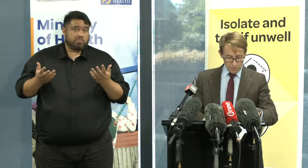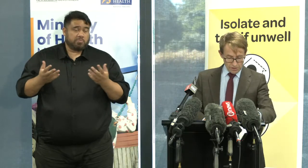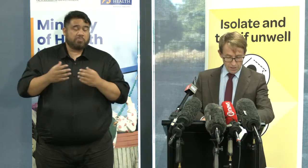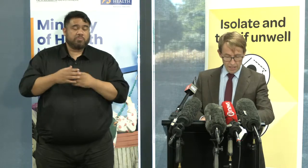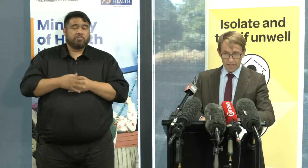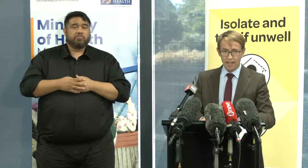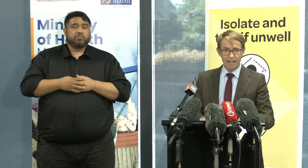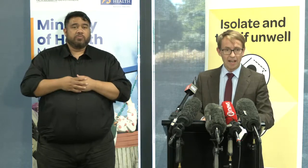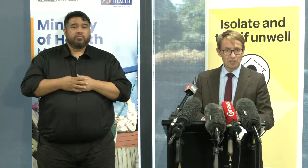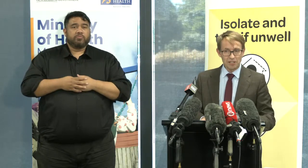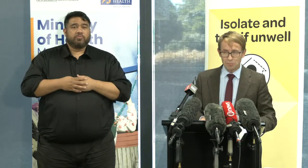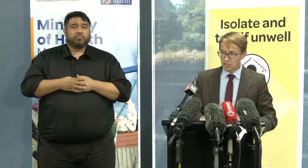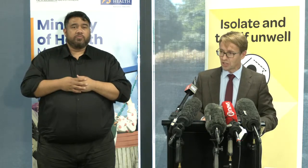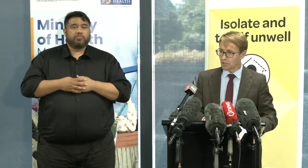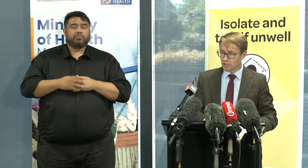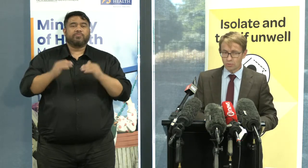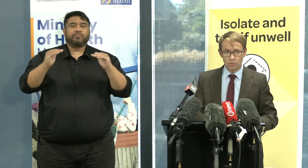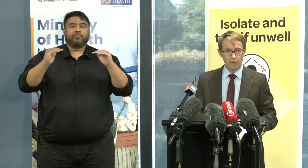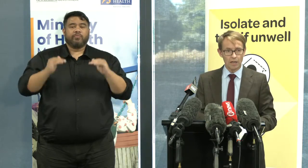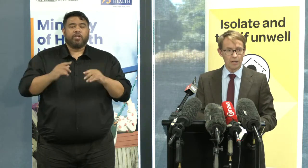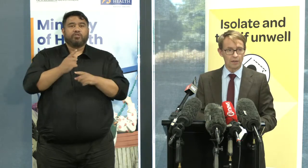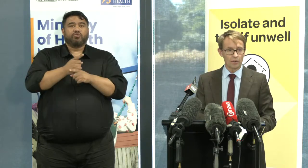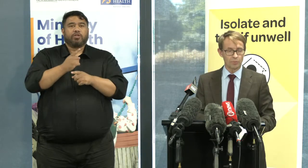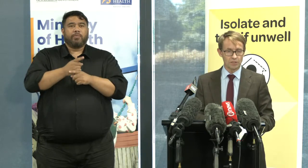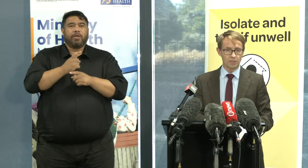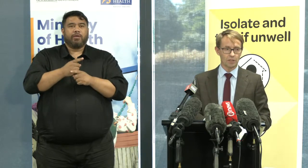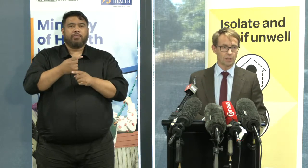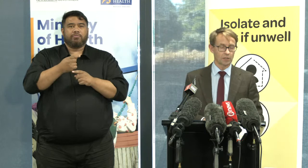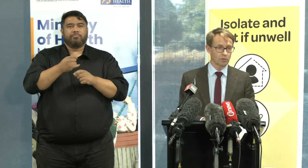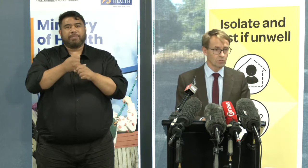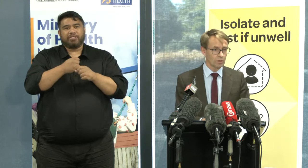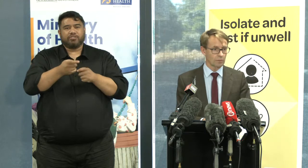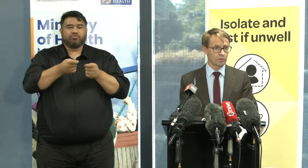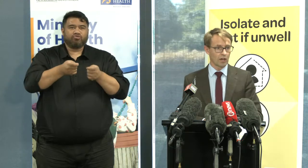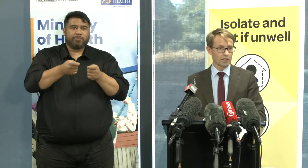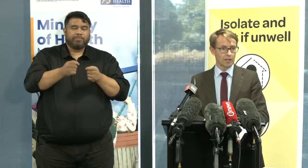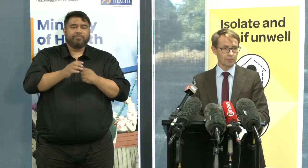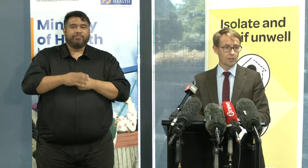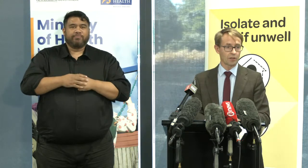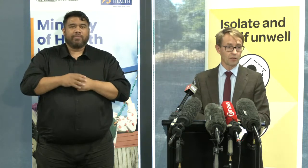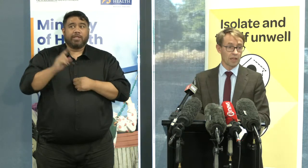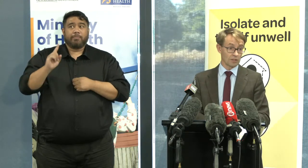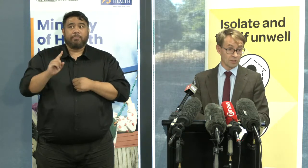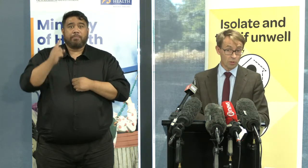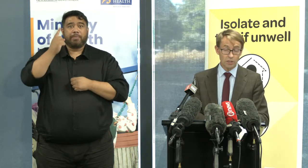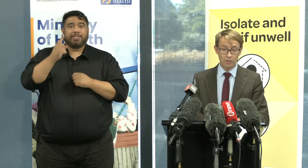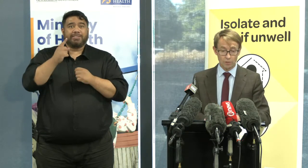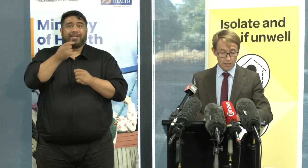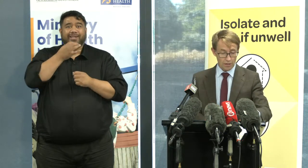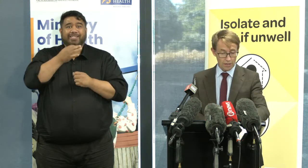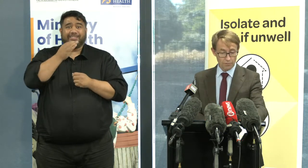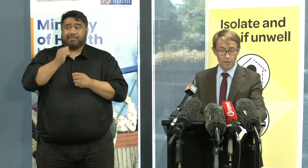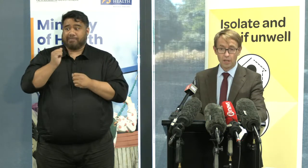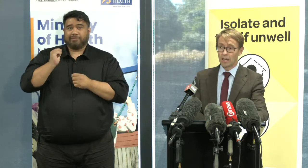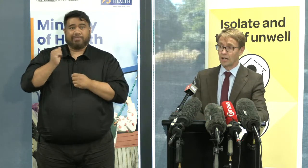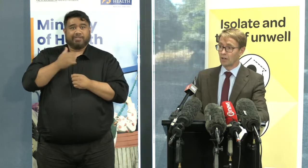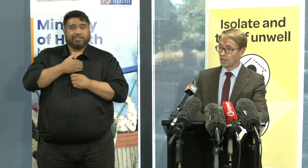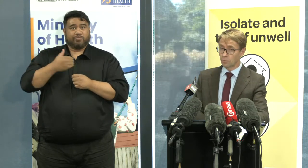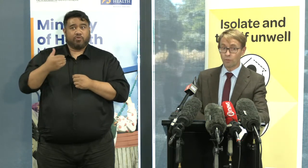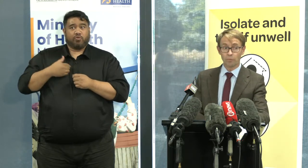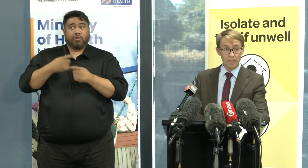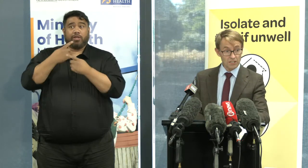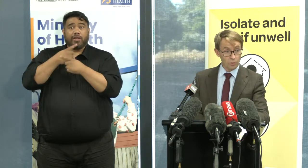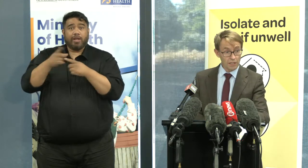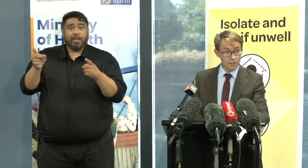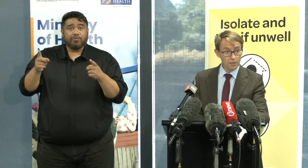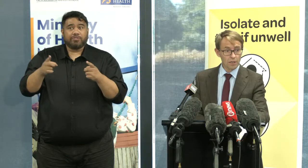COVID-19 treatments update. Minister Little, Health Minister Little provided an update on that this morning, that we now have